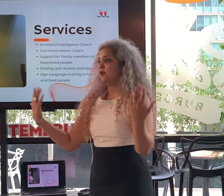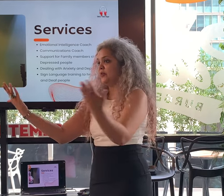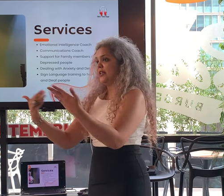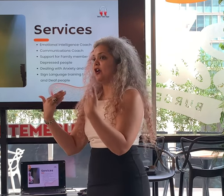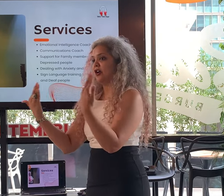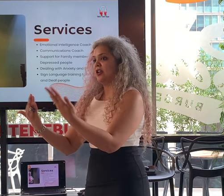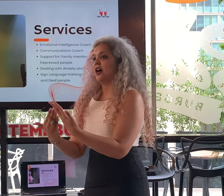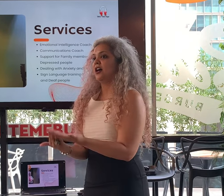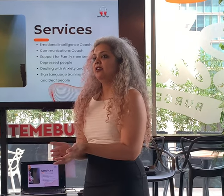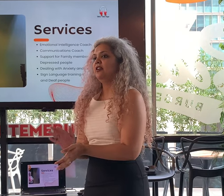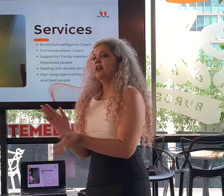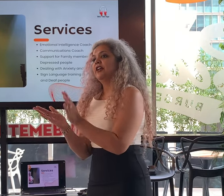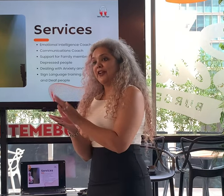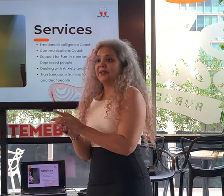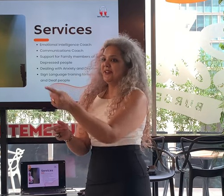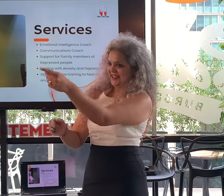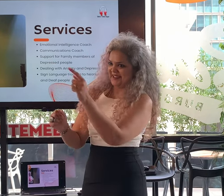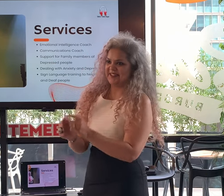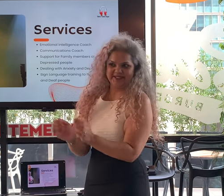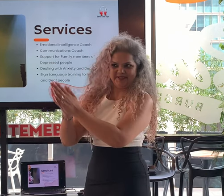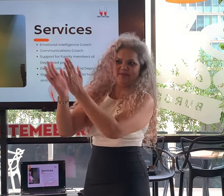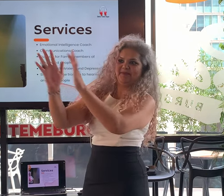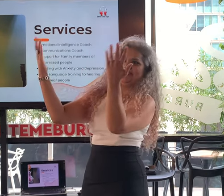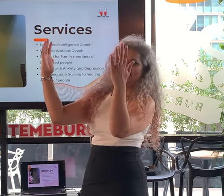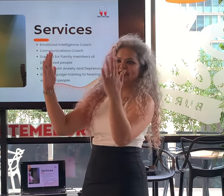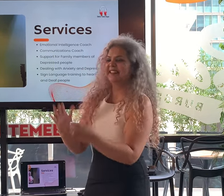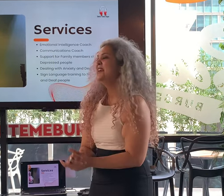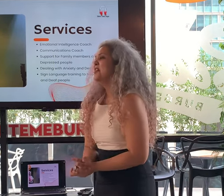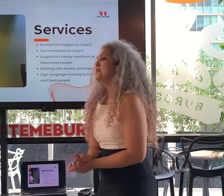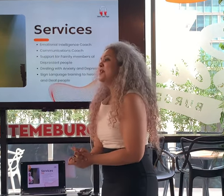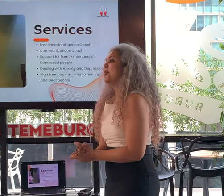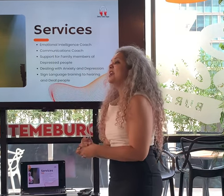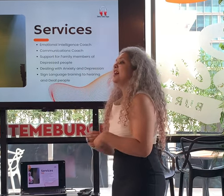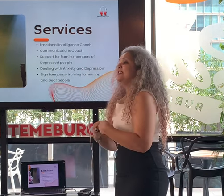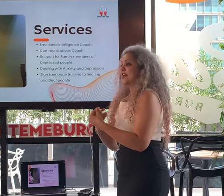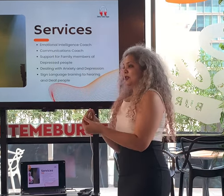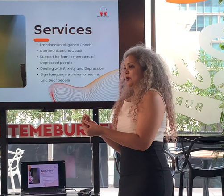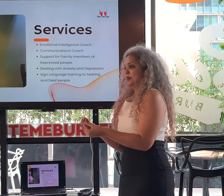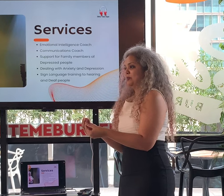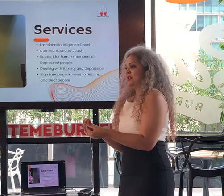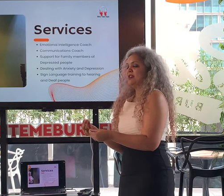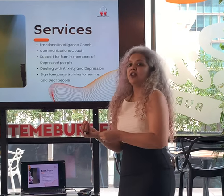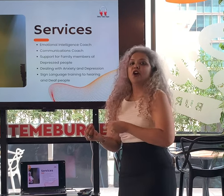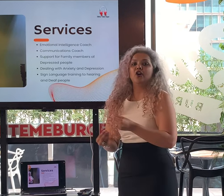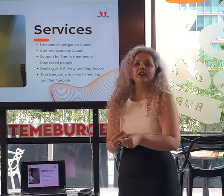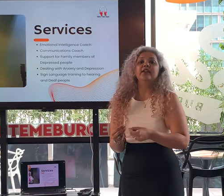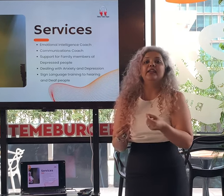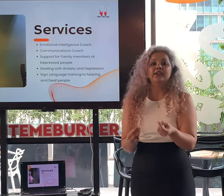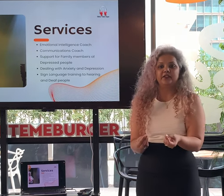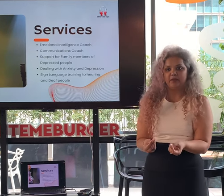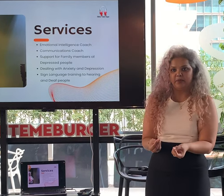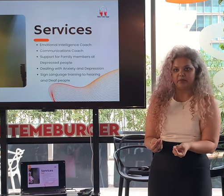And we all are. Regular. Yes. Excuse me. We all are regular people. Or hearing people.